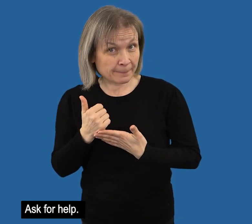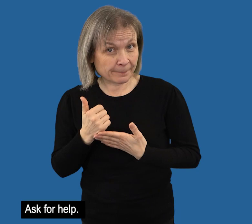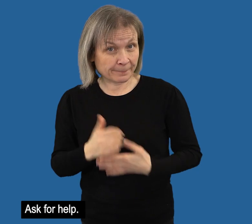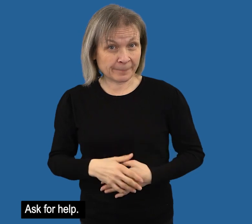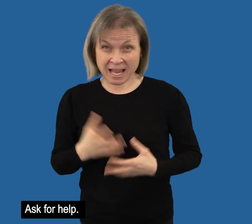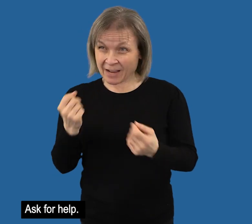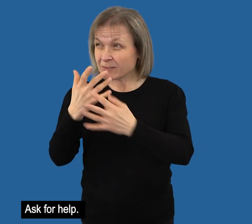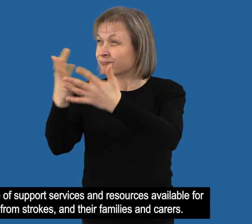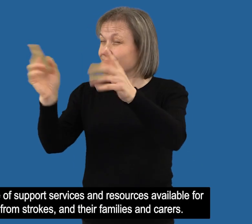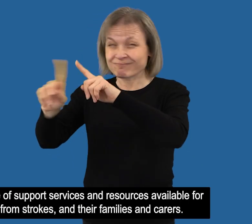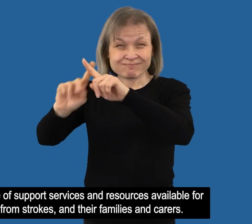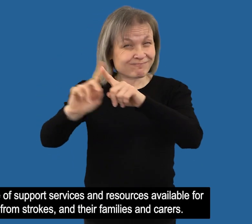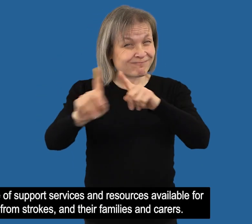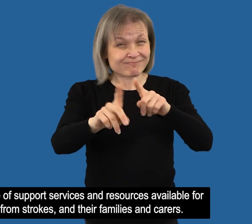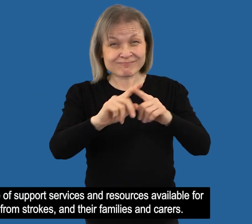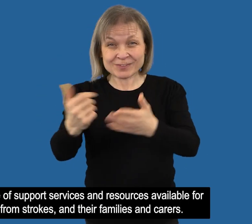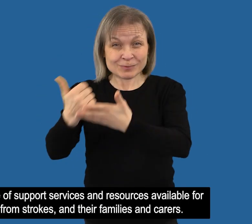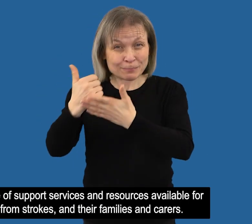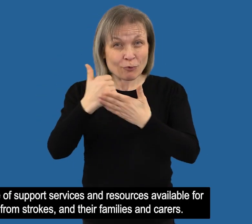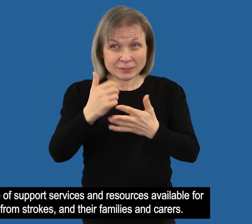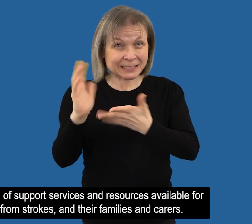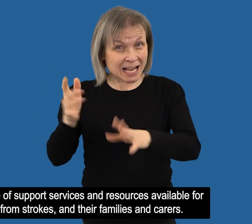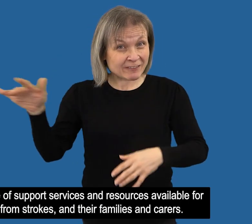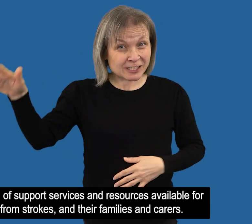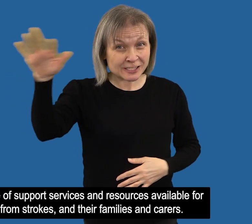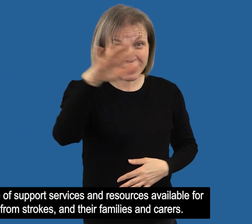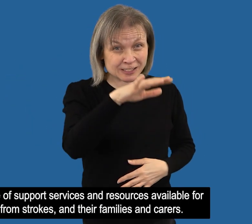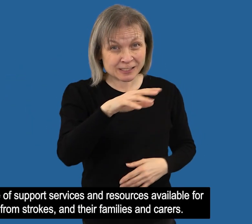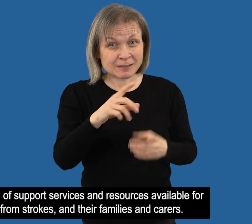Ask for help. There are a wide range of support services and